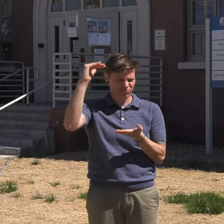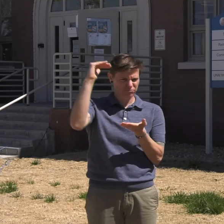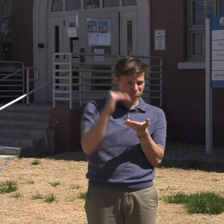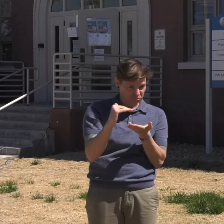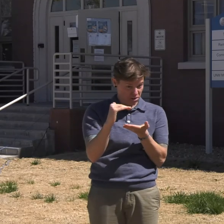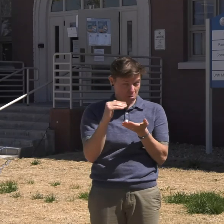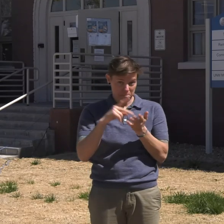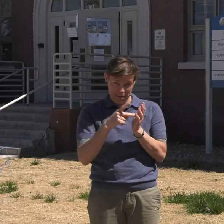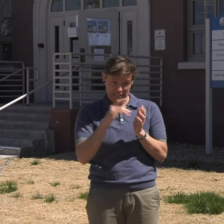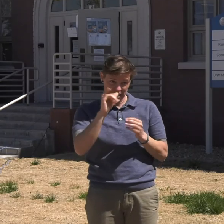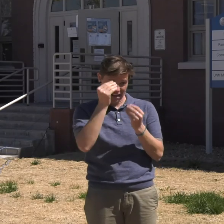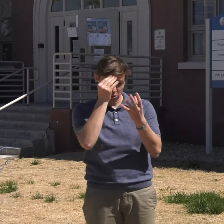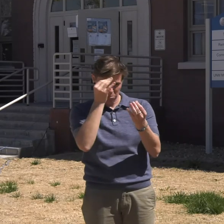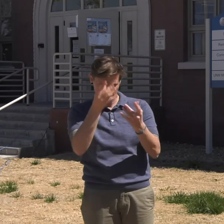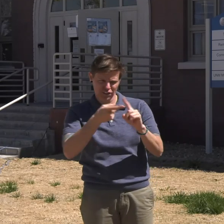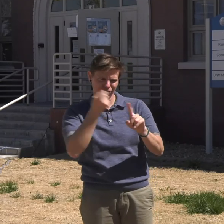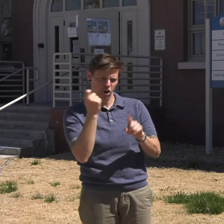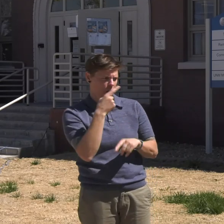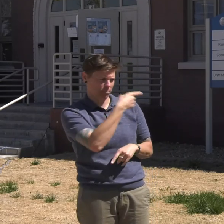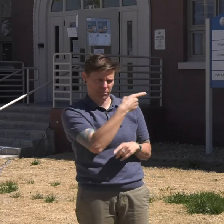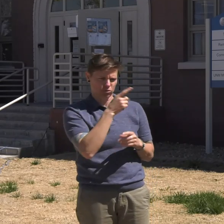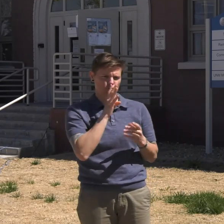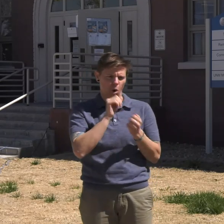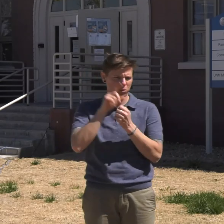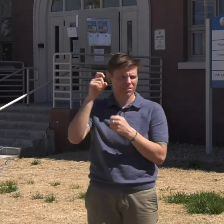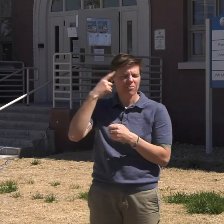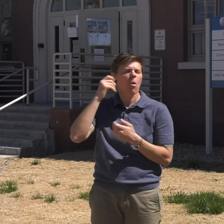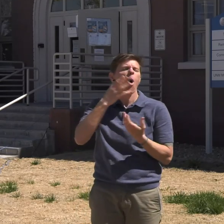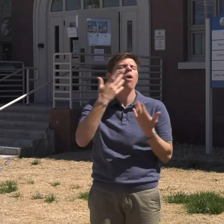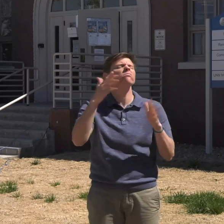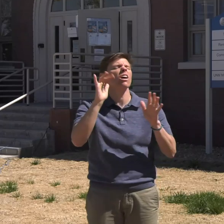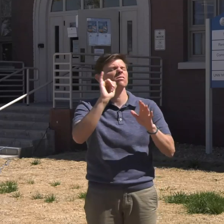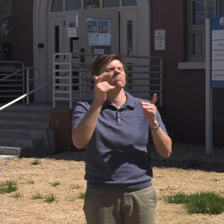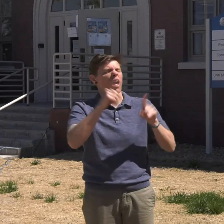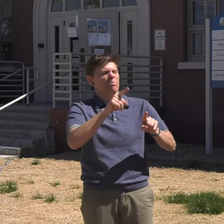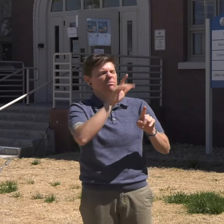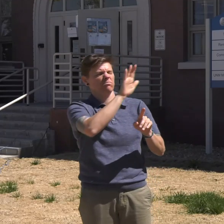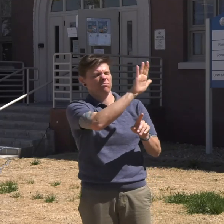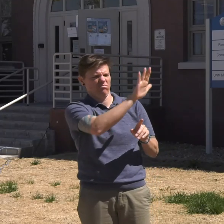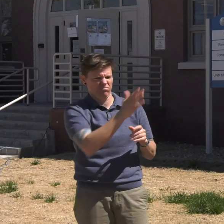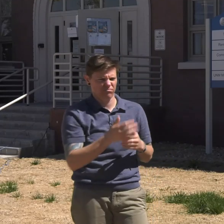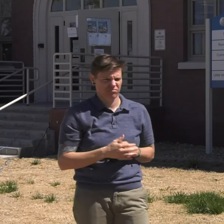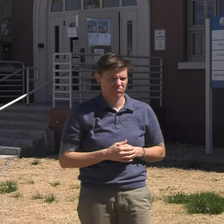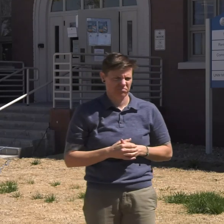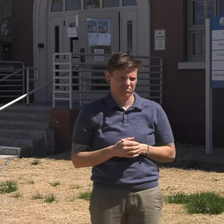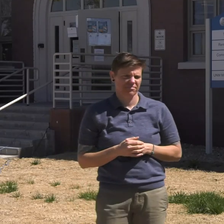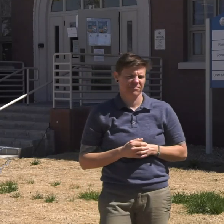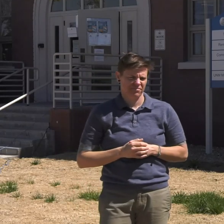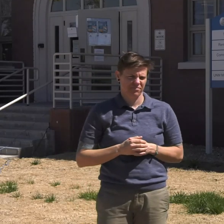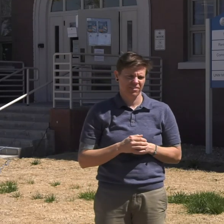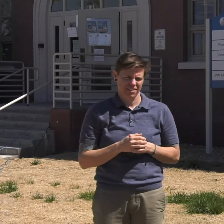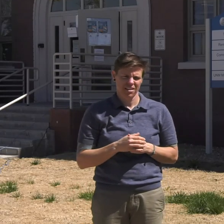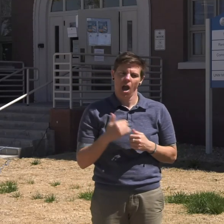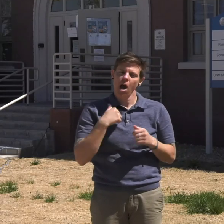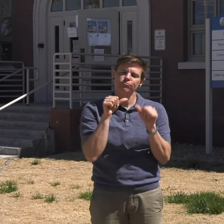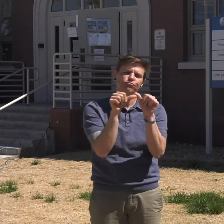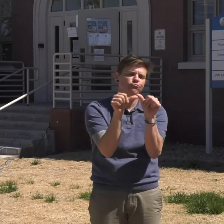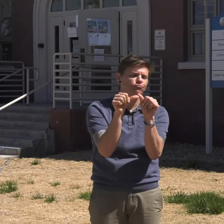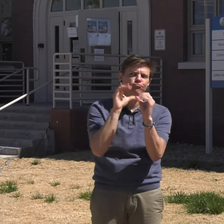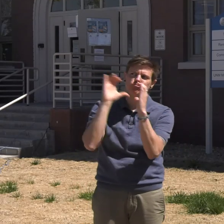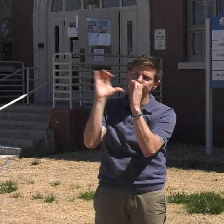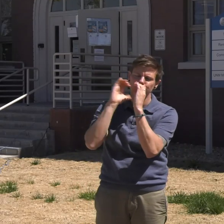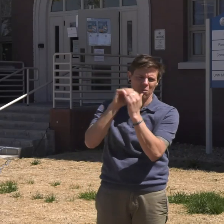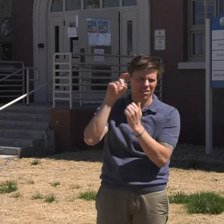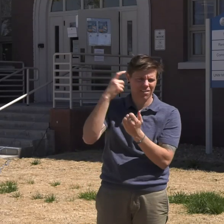simply people are traveling less? We're in regular communication with the governor on a number of issues, including the Sun Port. And I think